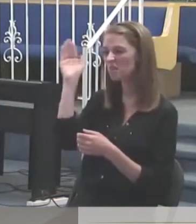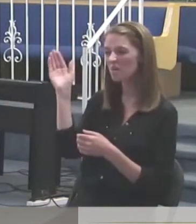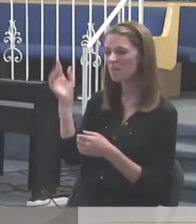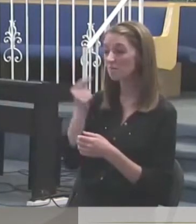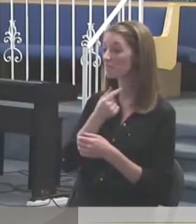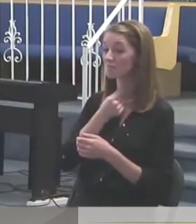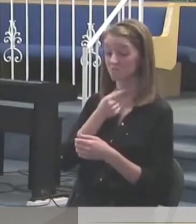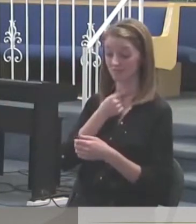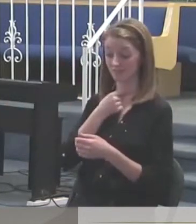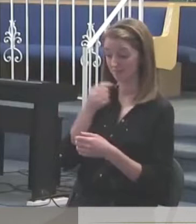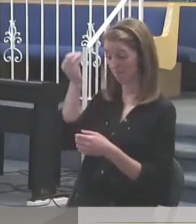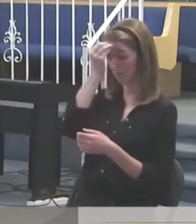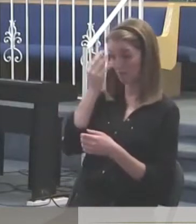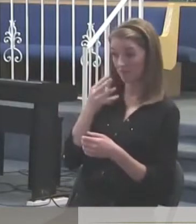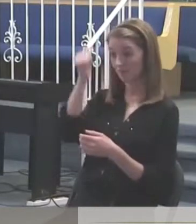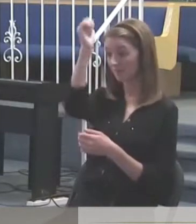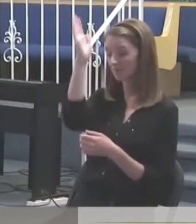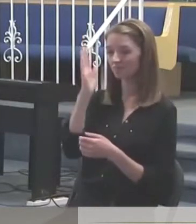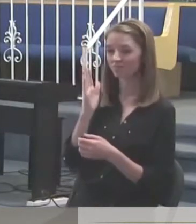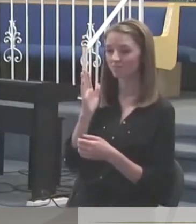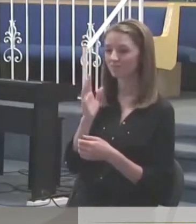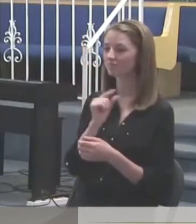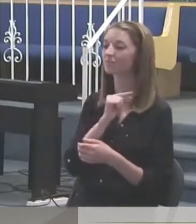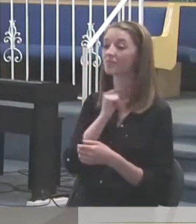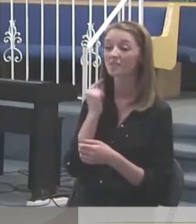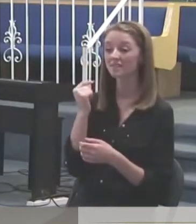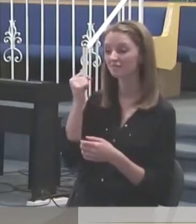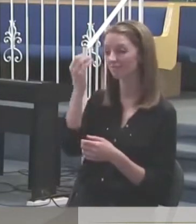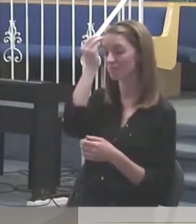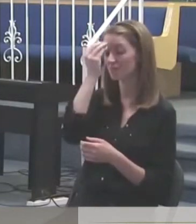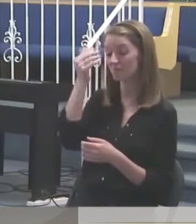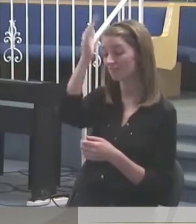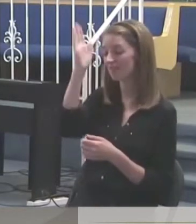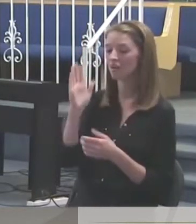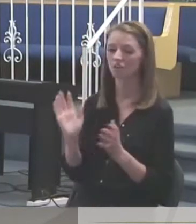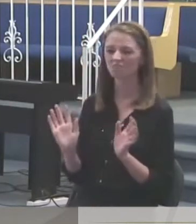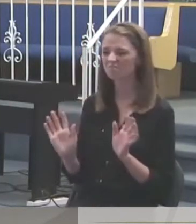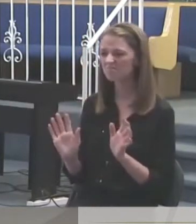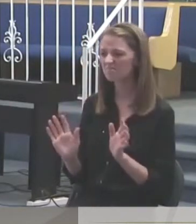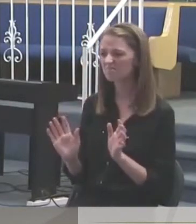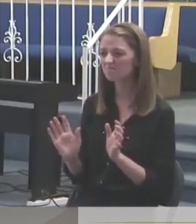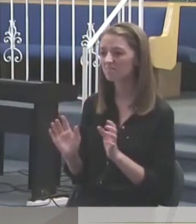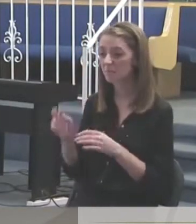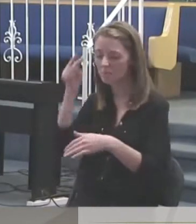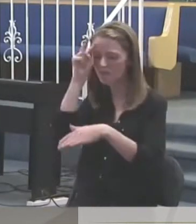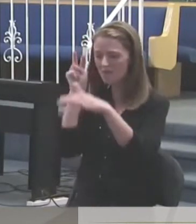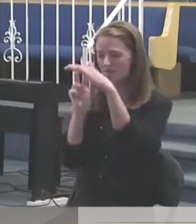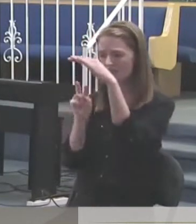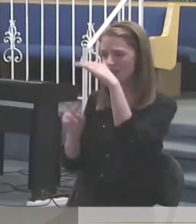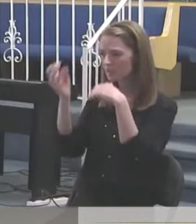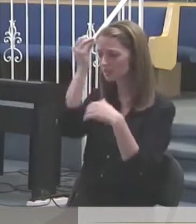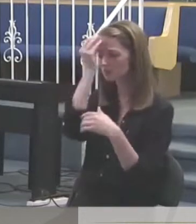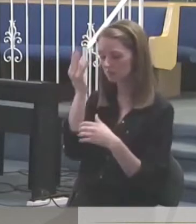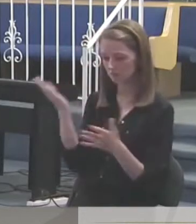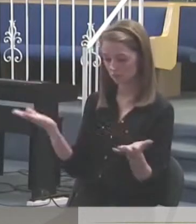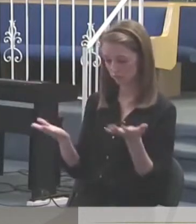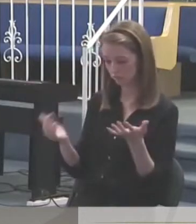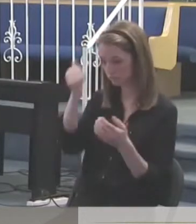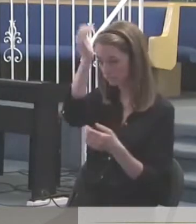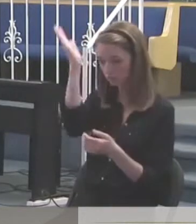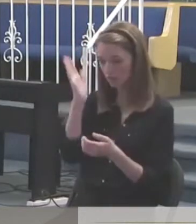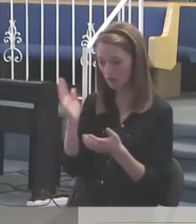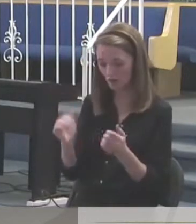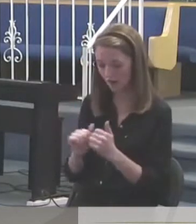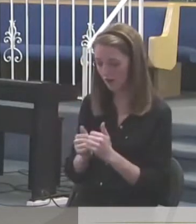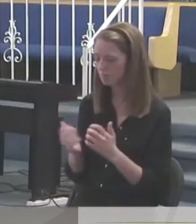you. Our prophets didn't come and tell us who you were and how to serve you. We were kind